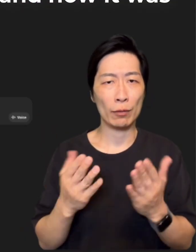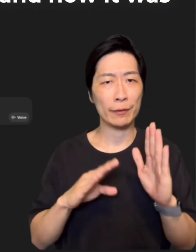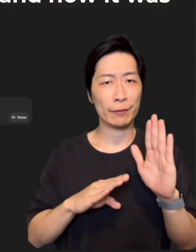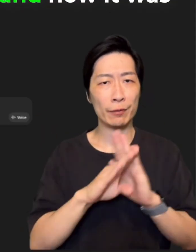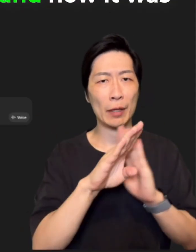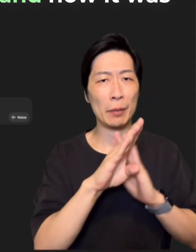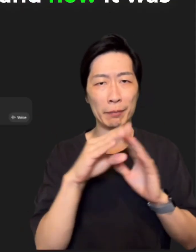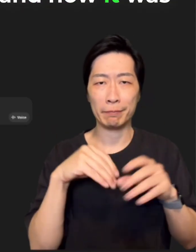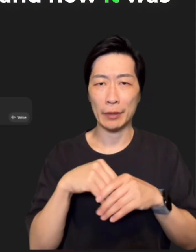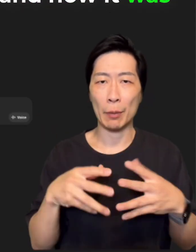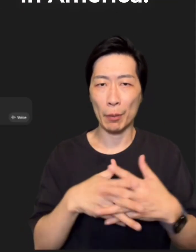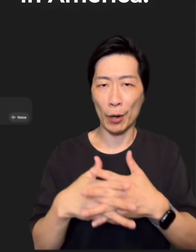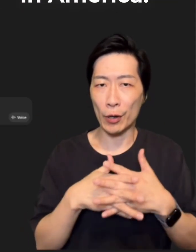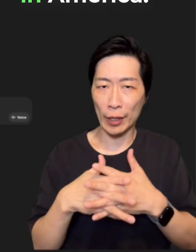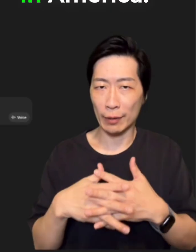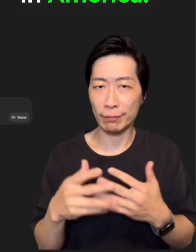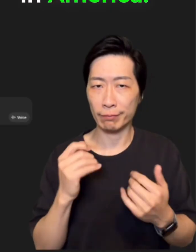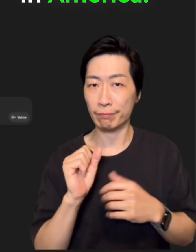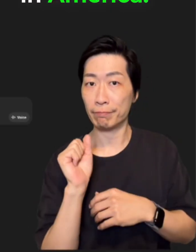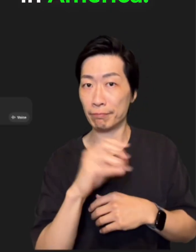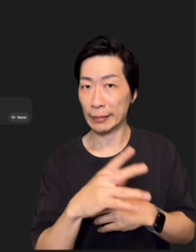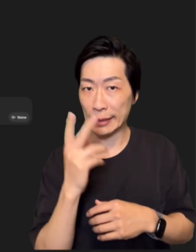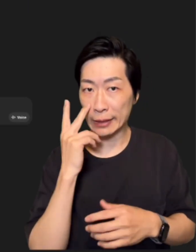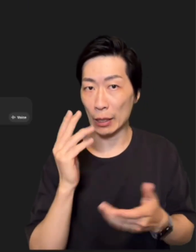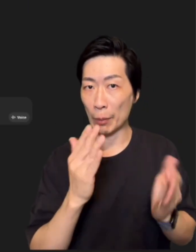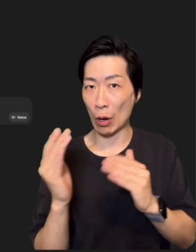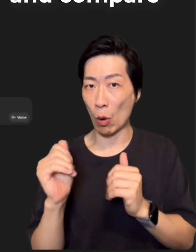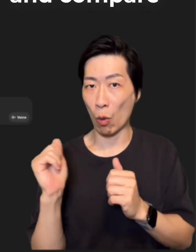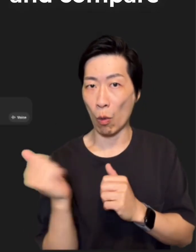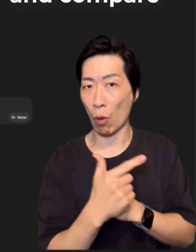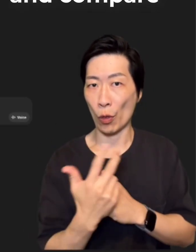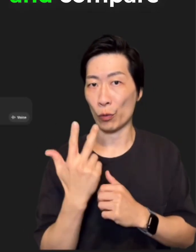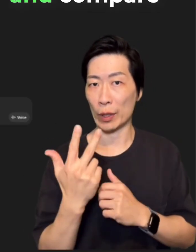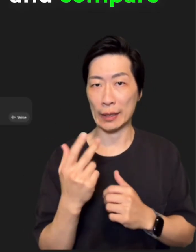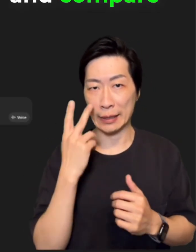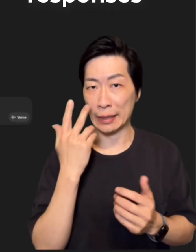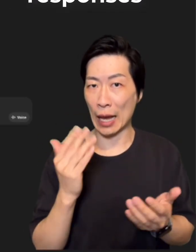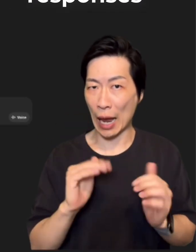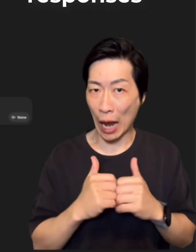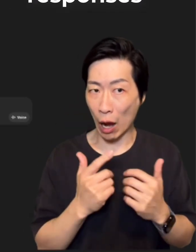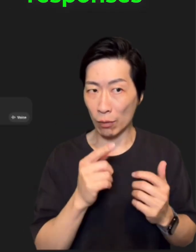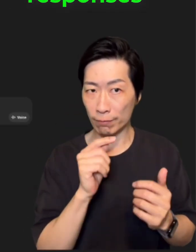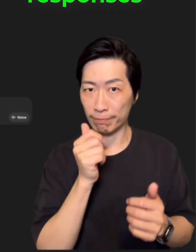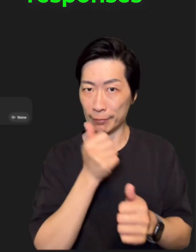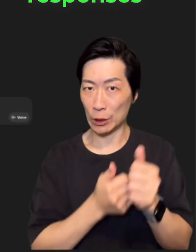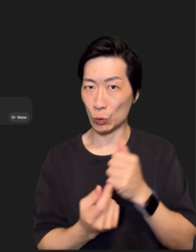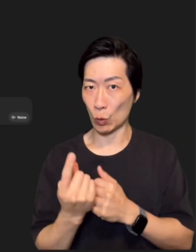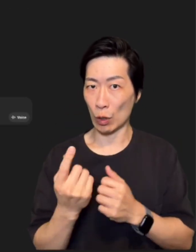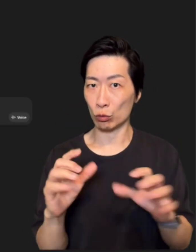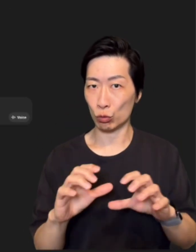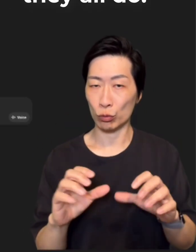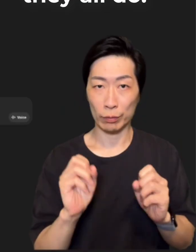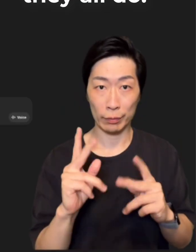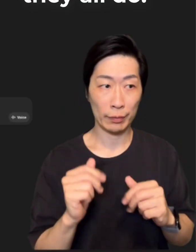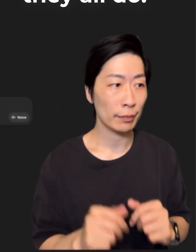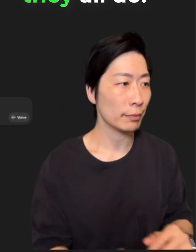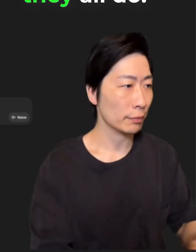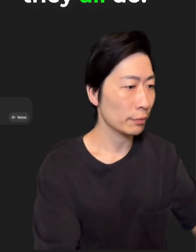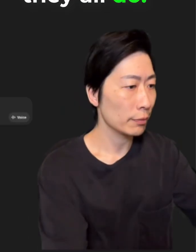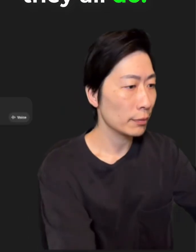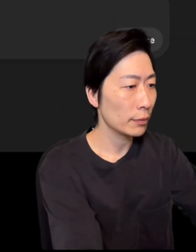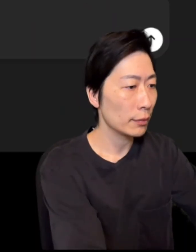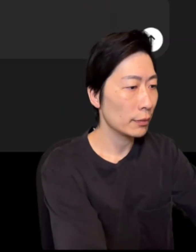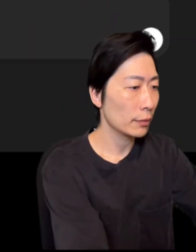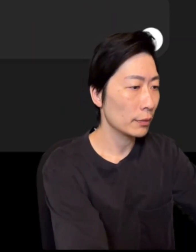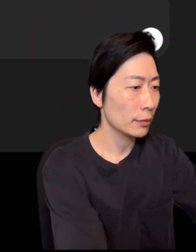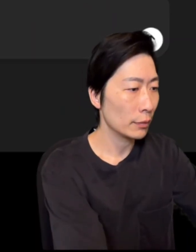and the history and how it was developed in America. So we'll see and compare all three responses and see how they